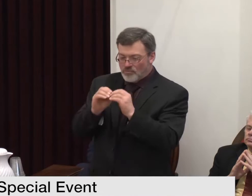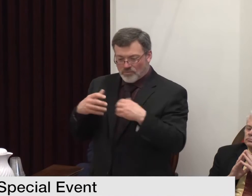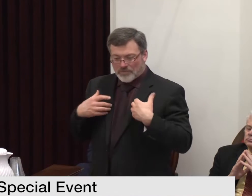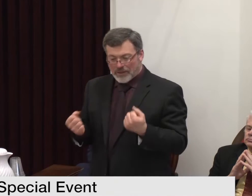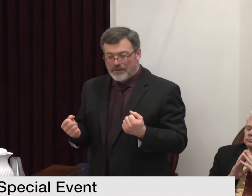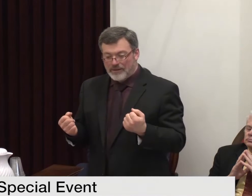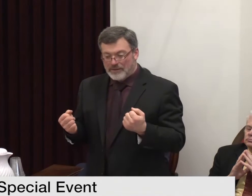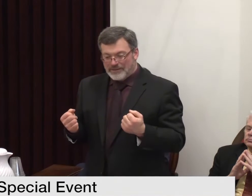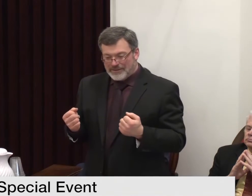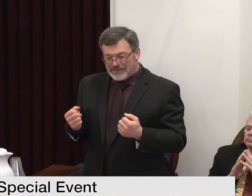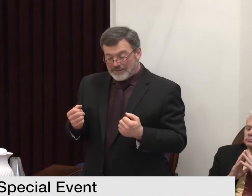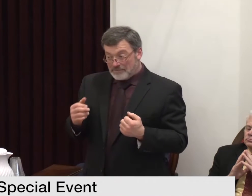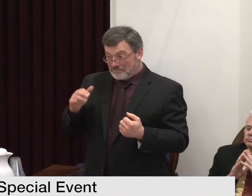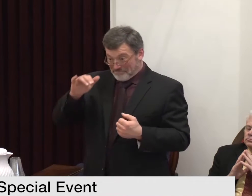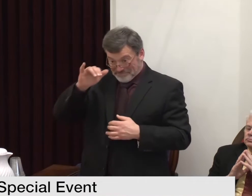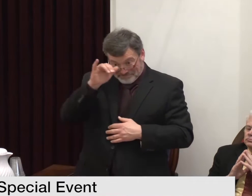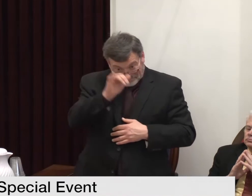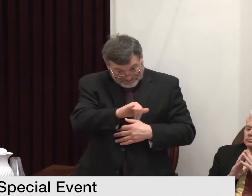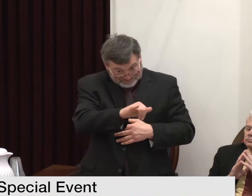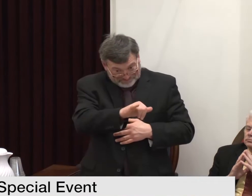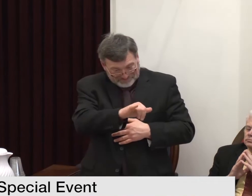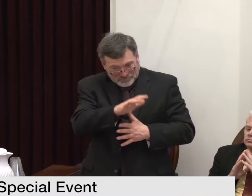in so many of our rural communities.